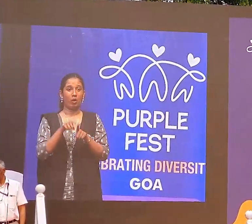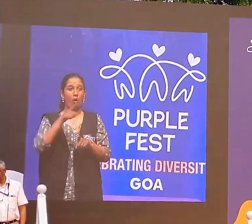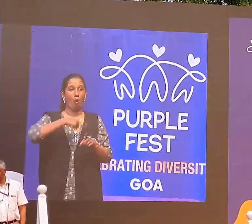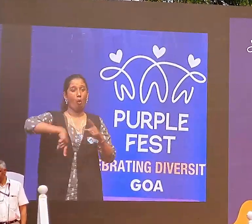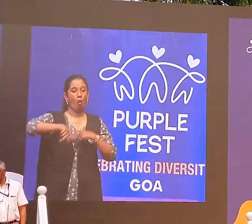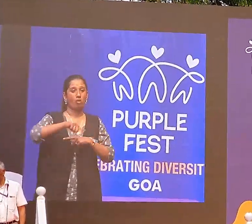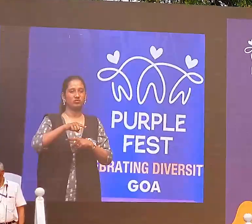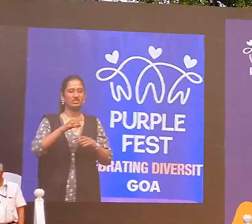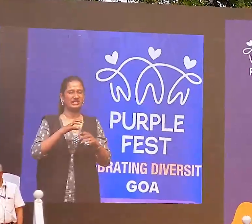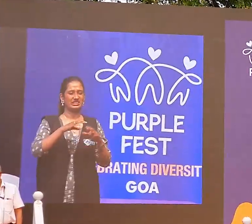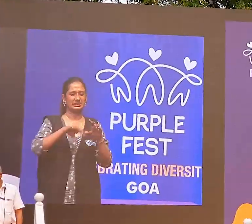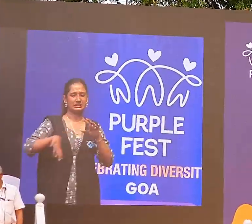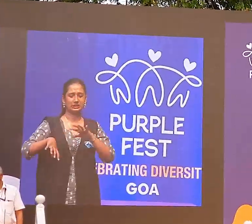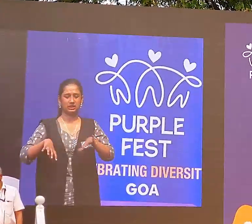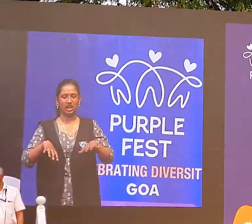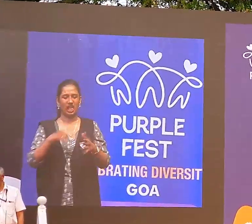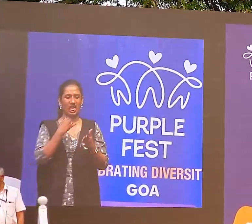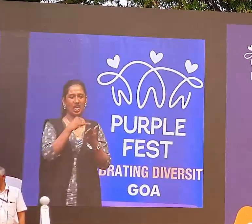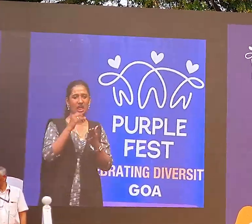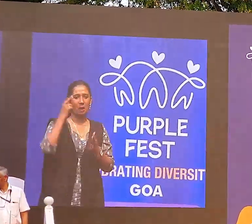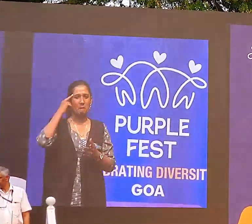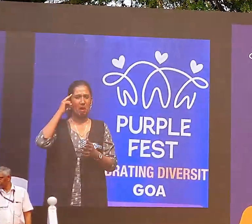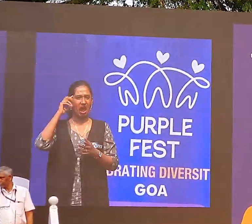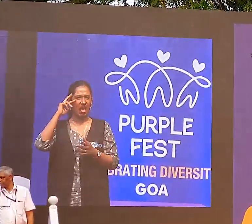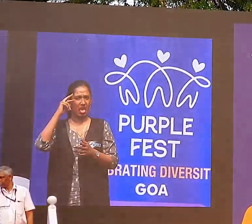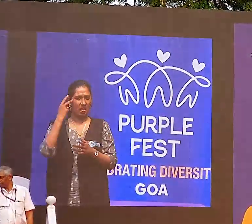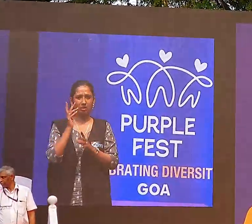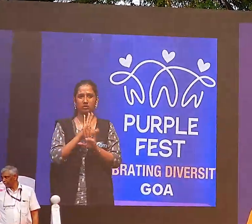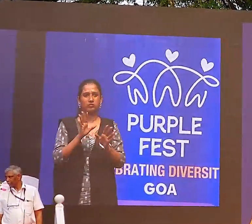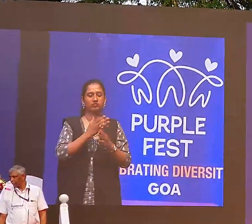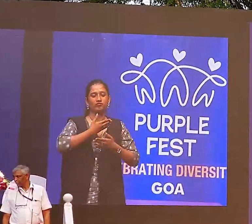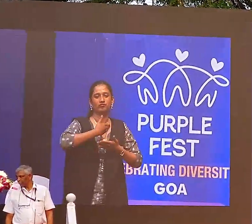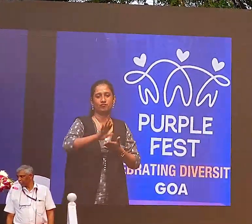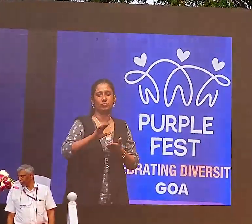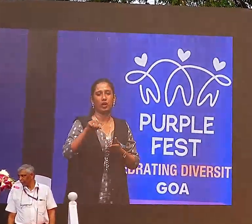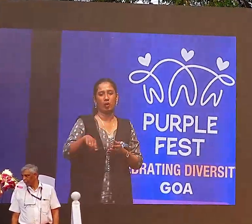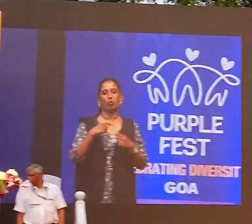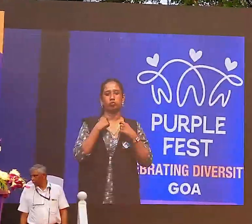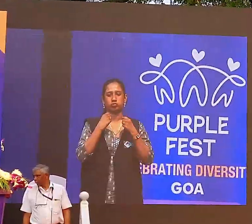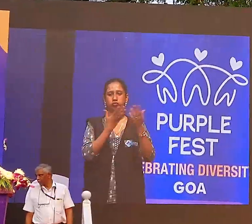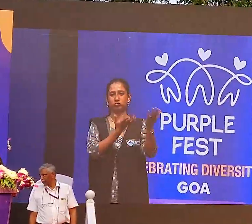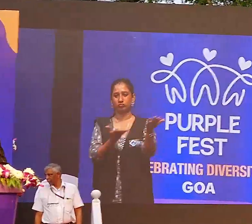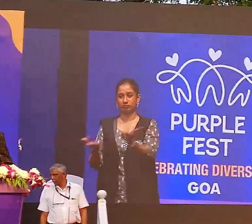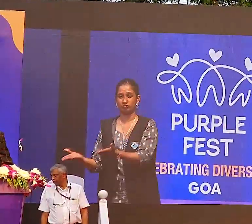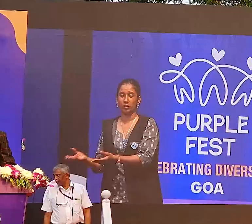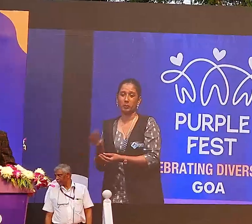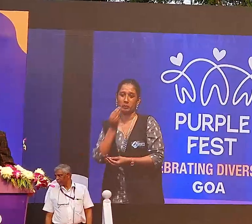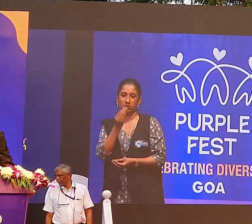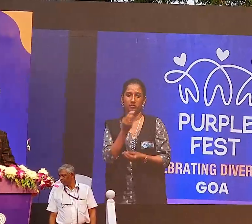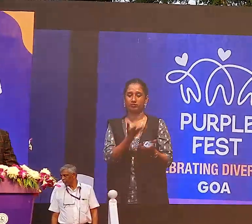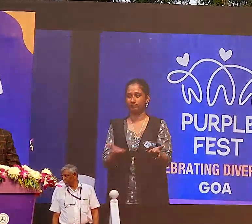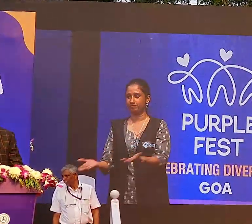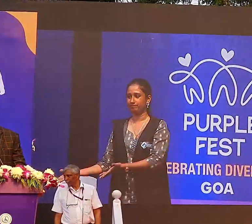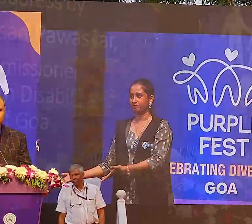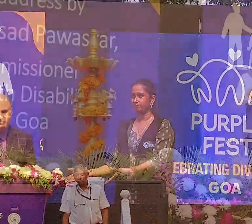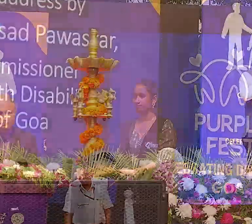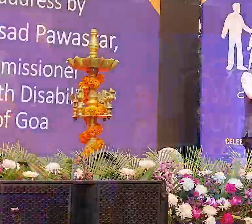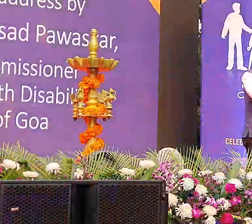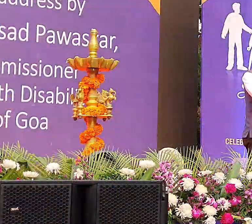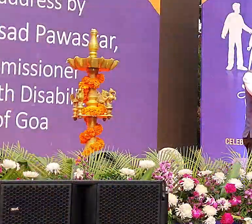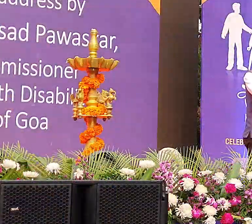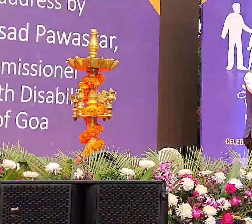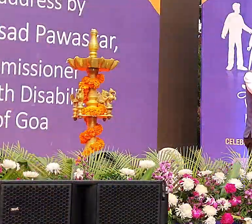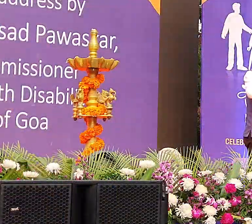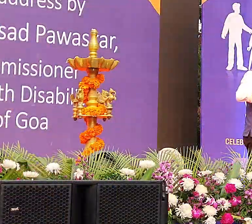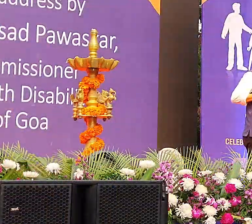all discrimination and impurities in our mind, I would like to call upon Guru Prasad Pabaskar, sir. Please, it's all yours, sir.